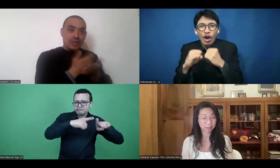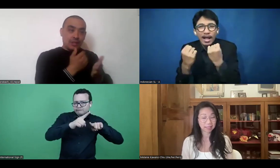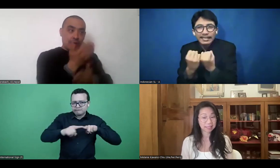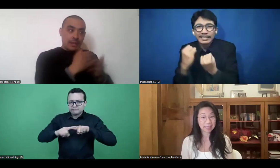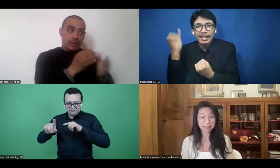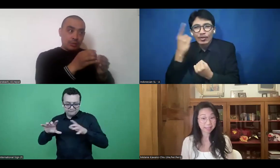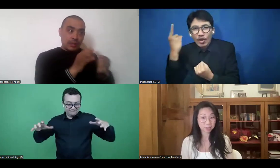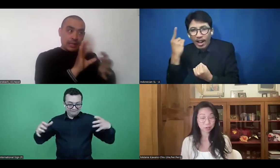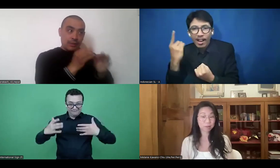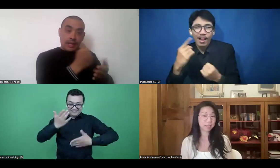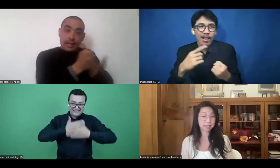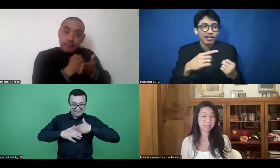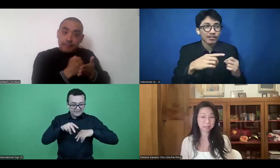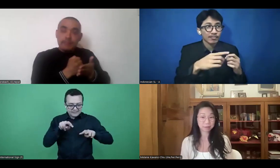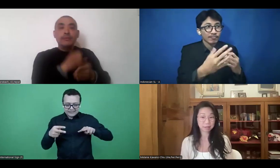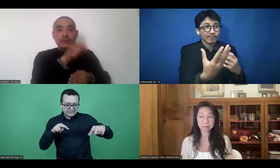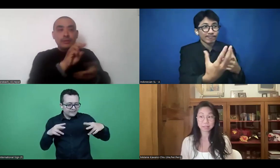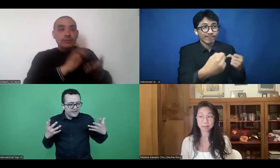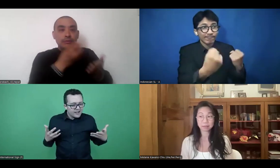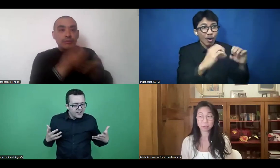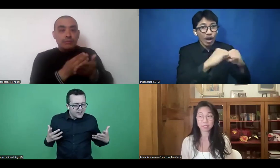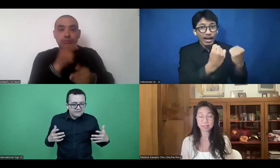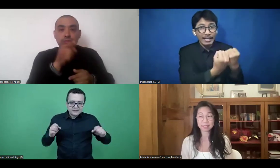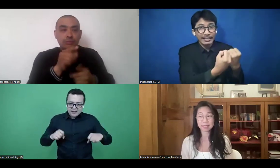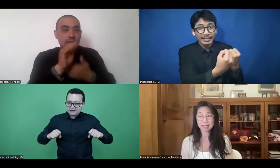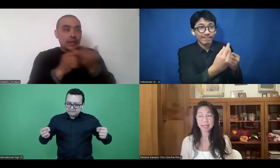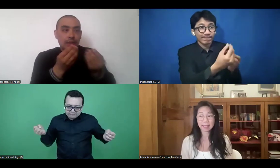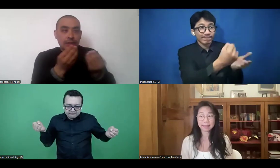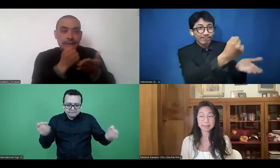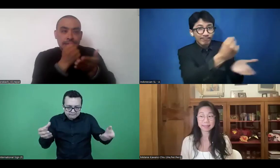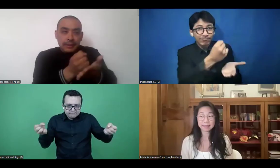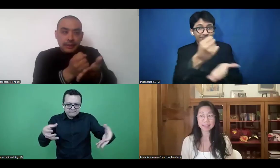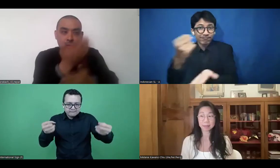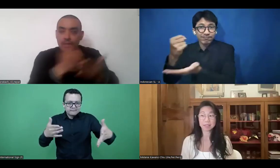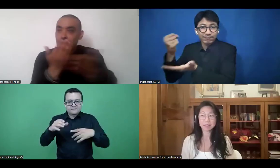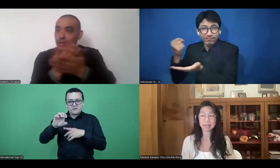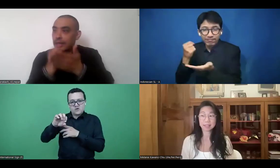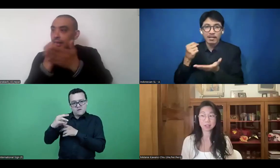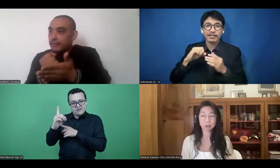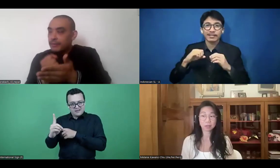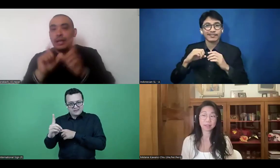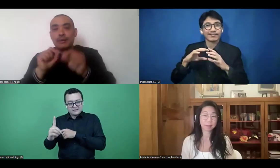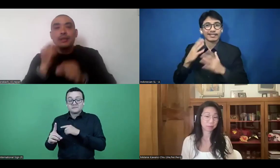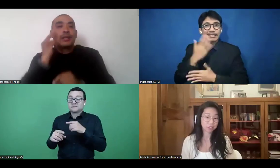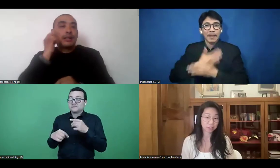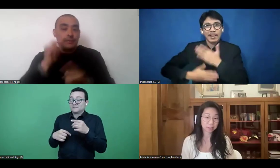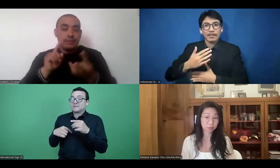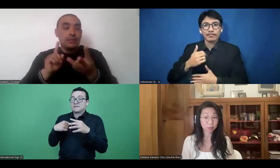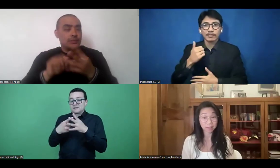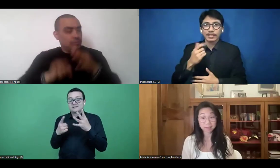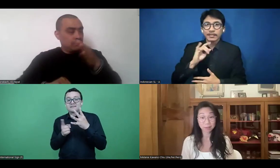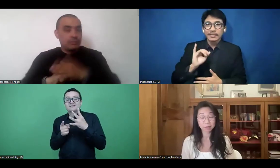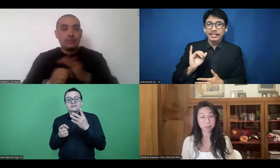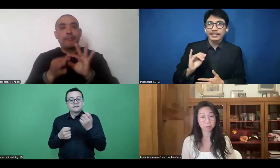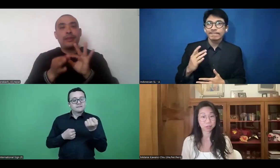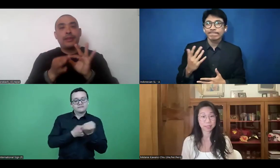work. And that's contributing to the effectiveness of OPDs. And then the last piece has to do with collaboration. So a